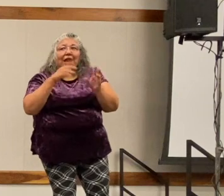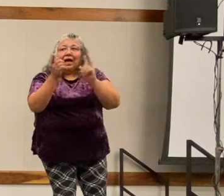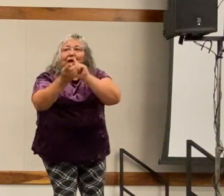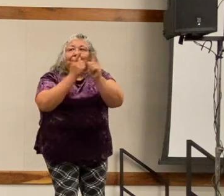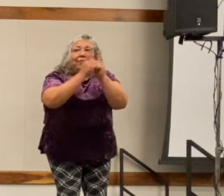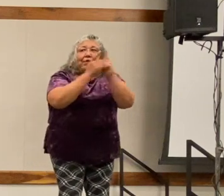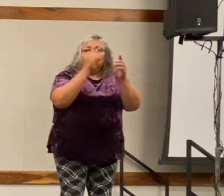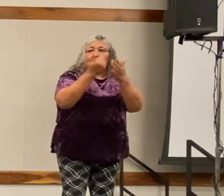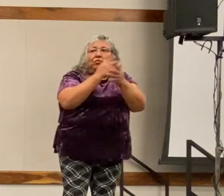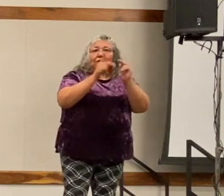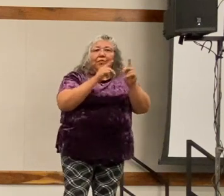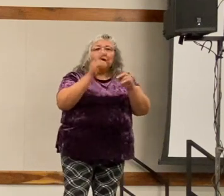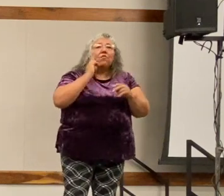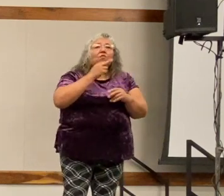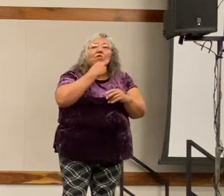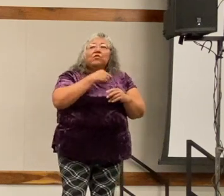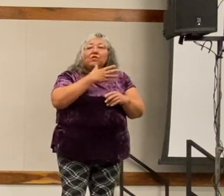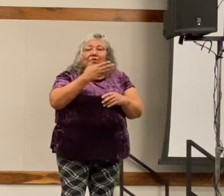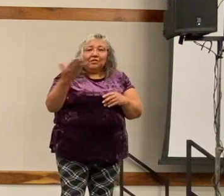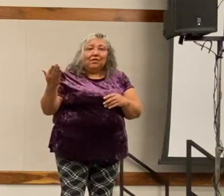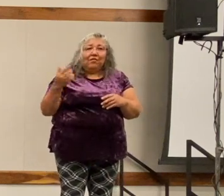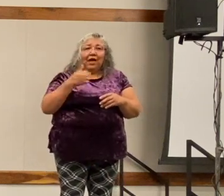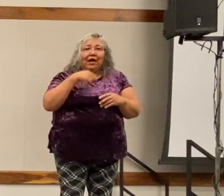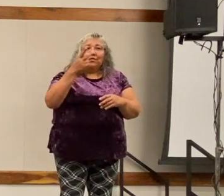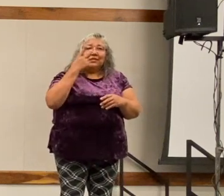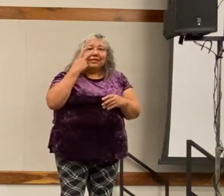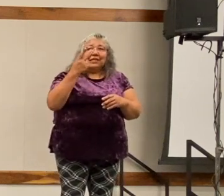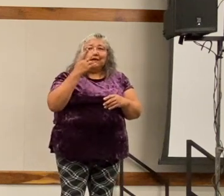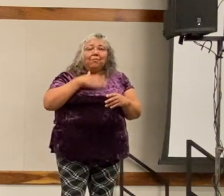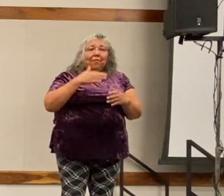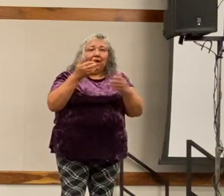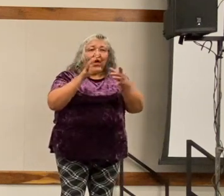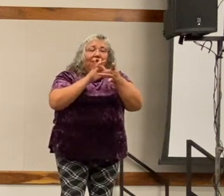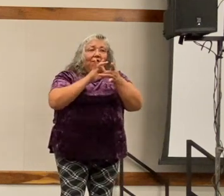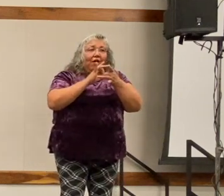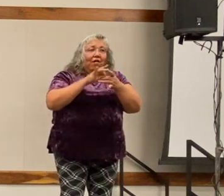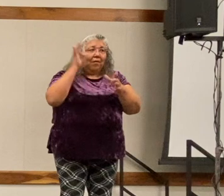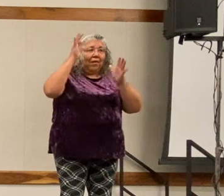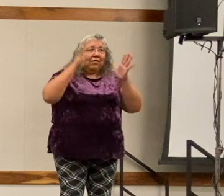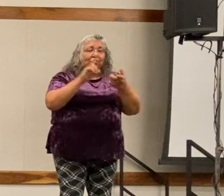people out of restaurants and stuff, and I'm seeing my fellow pastor friends